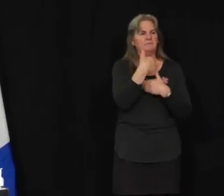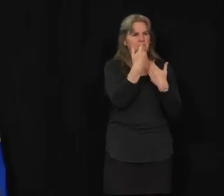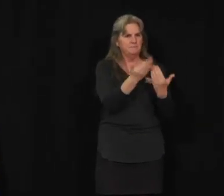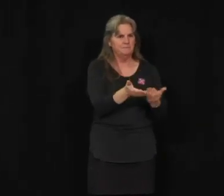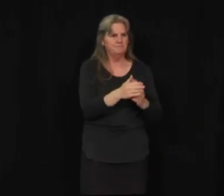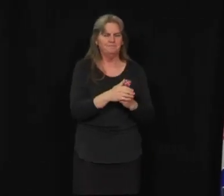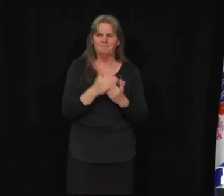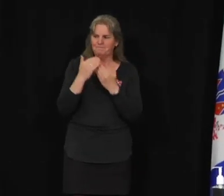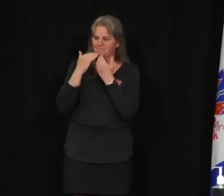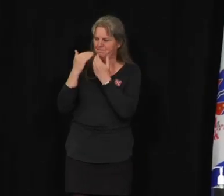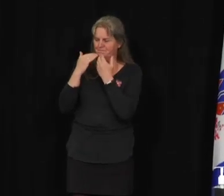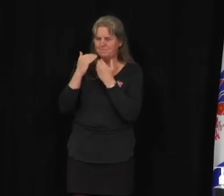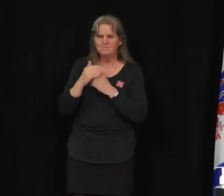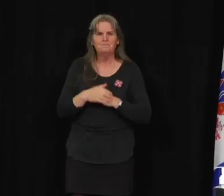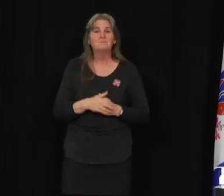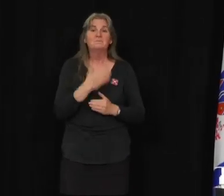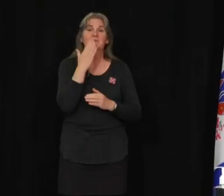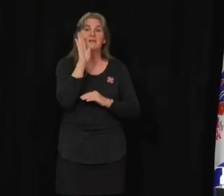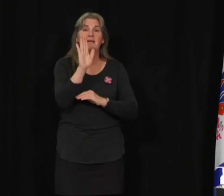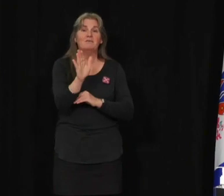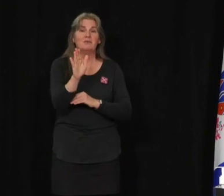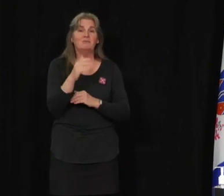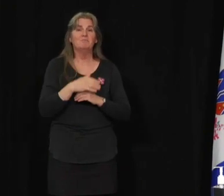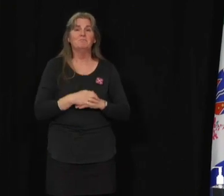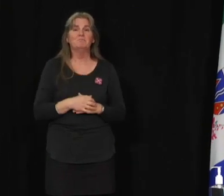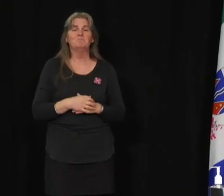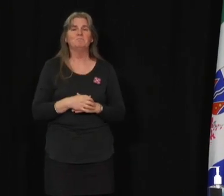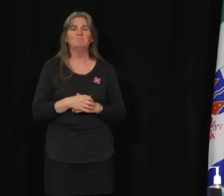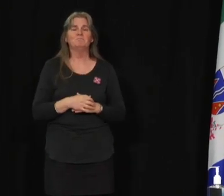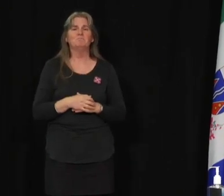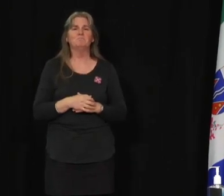Thank you, Premier. Good afternoon, bon après-midi.